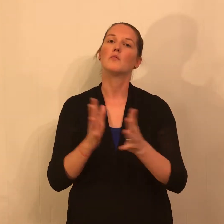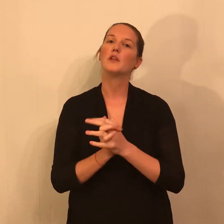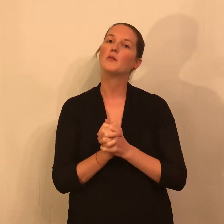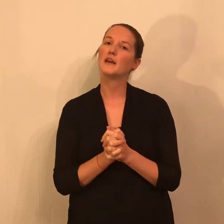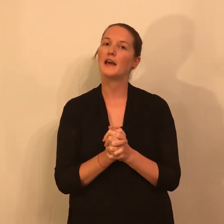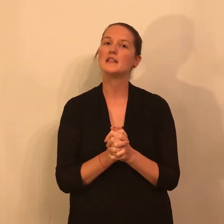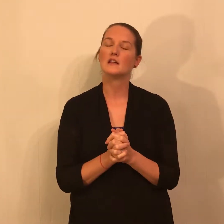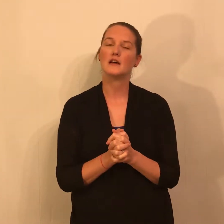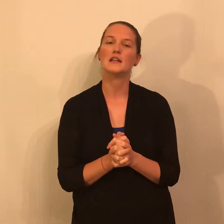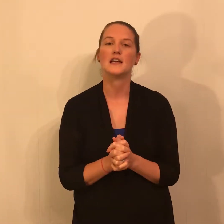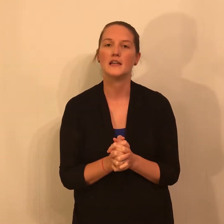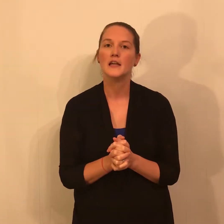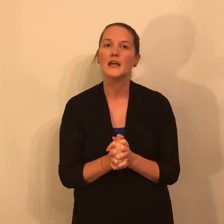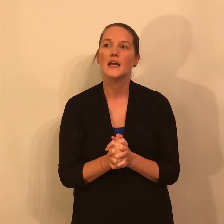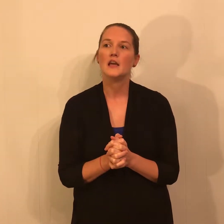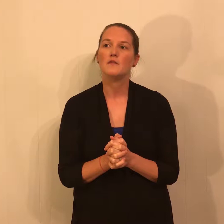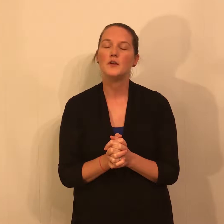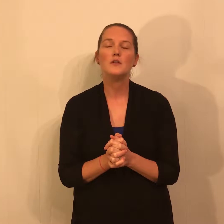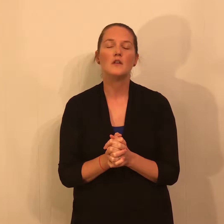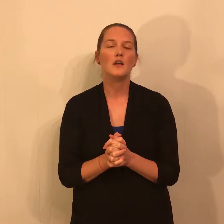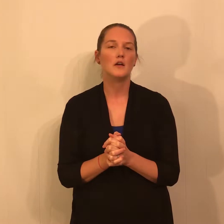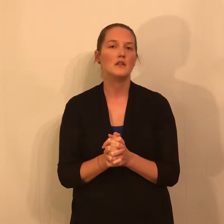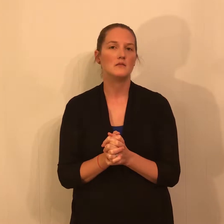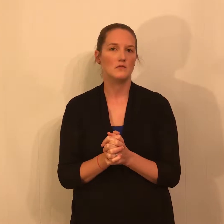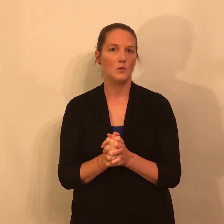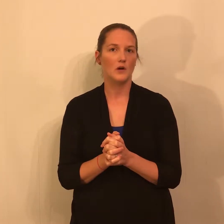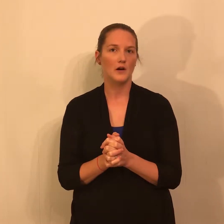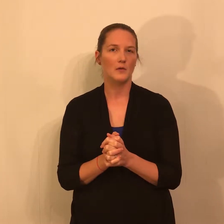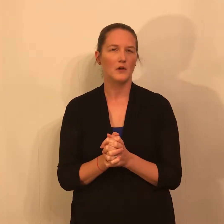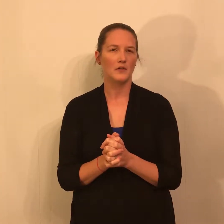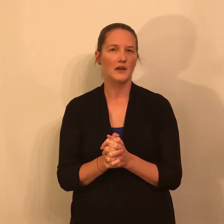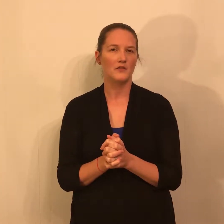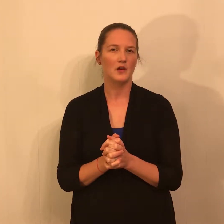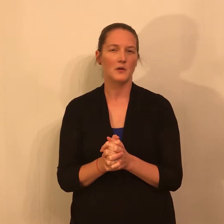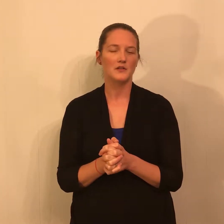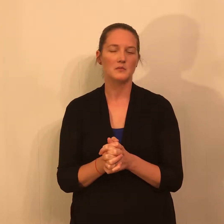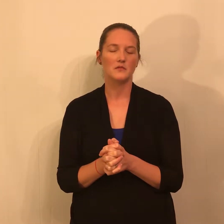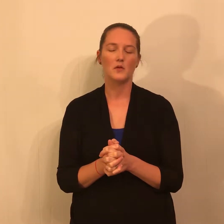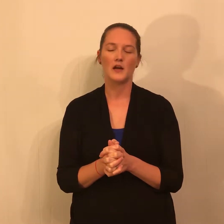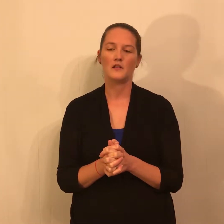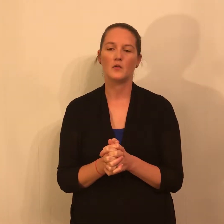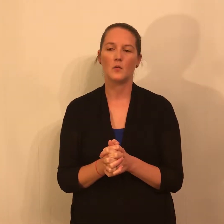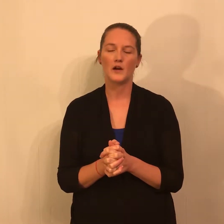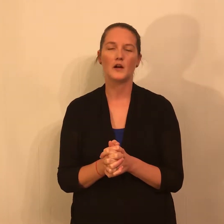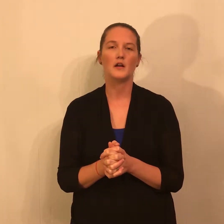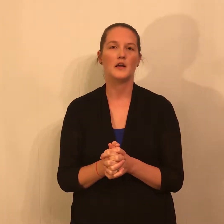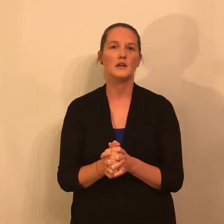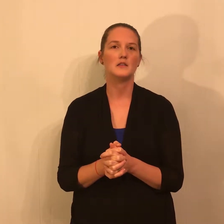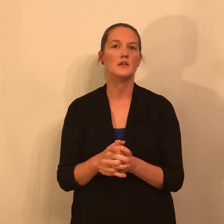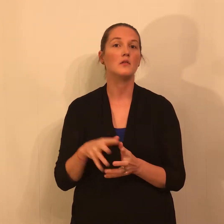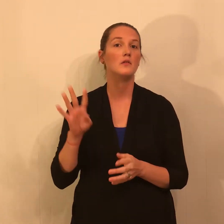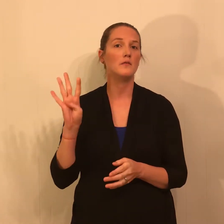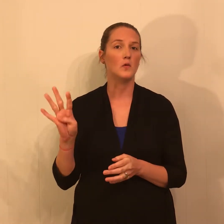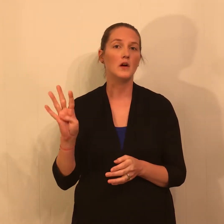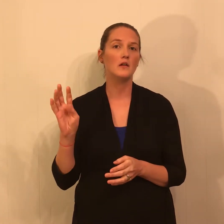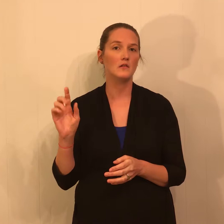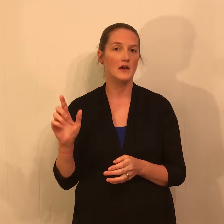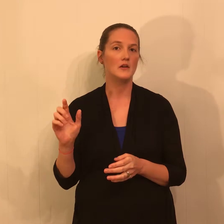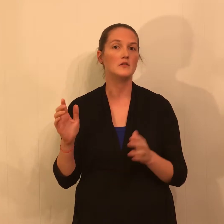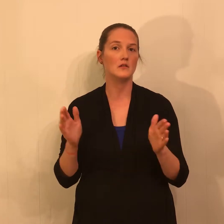Really quick ASL etiquette. If you do not know the word, I don't think I've talked about this before, and the word is 4 letters or